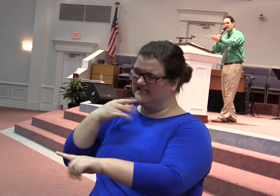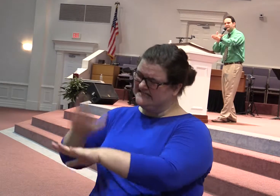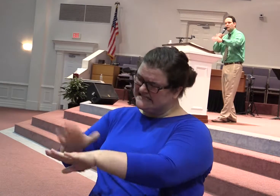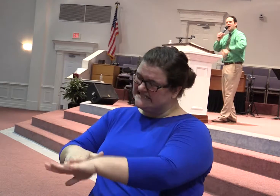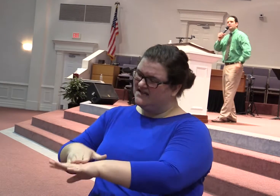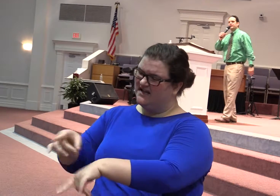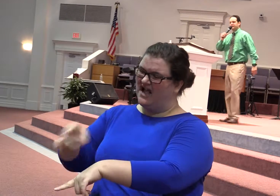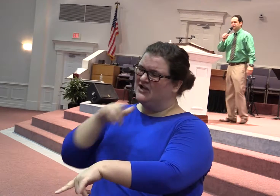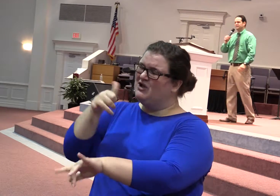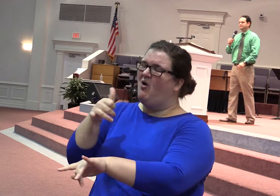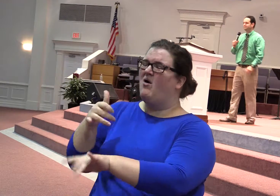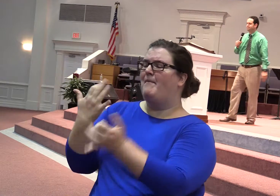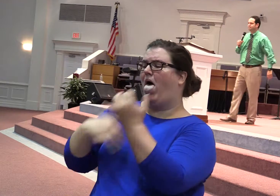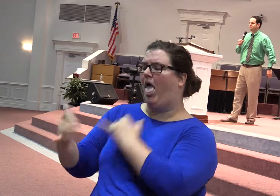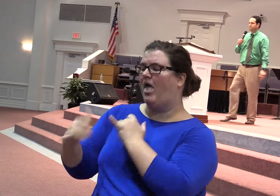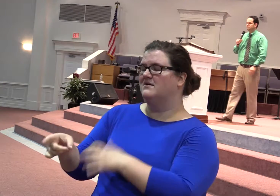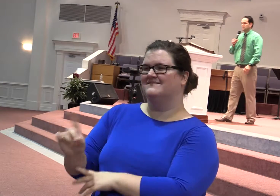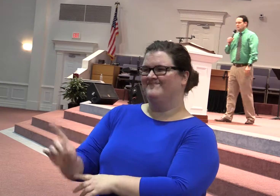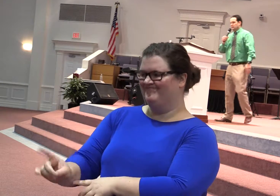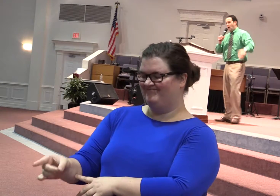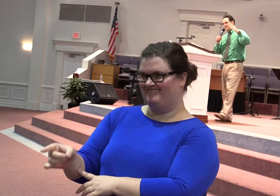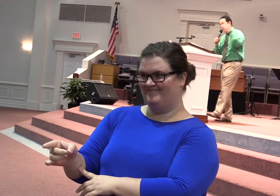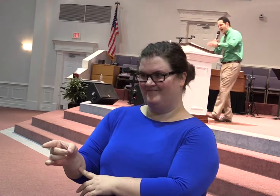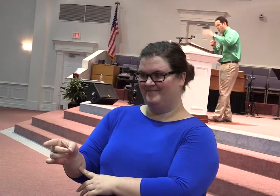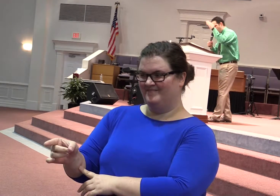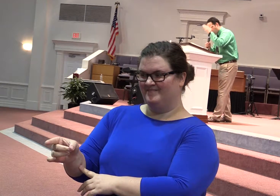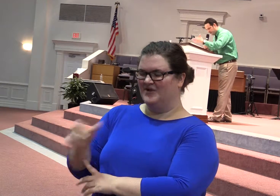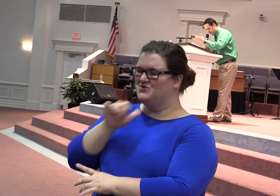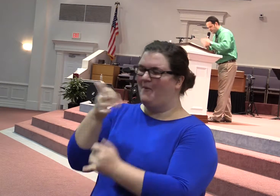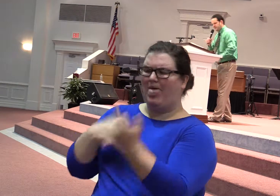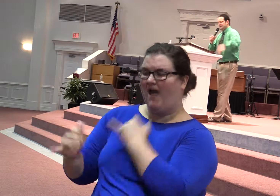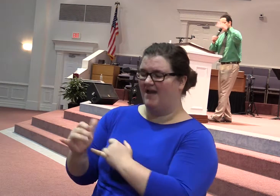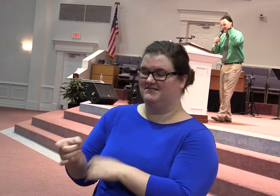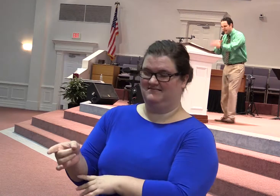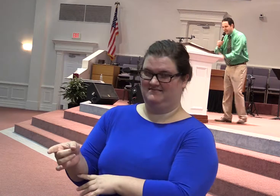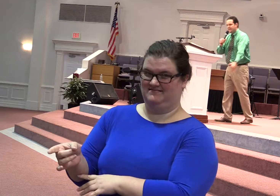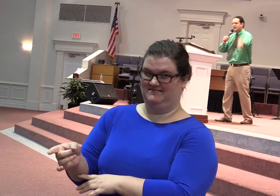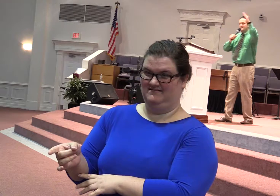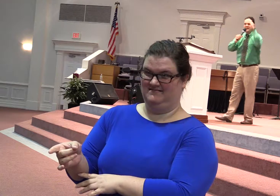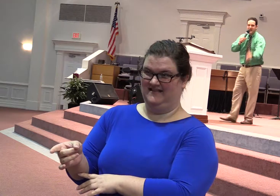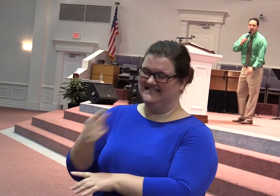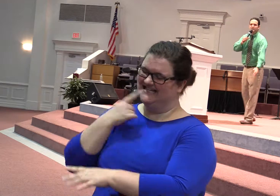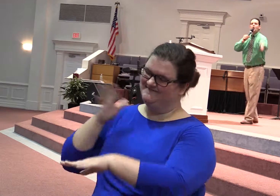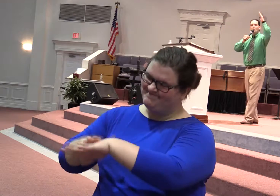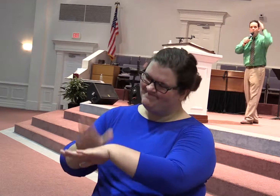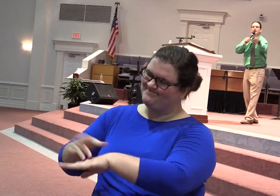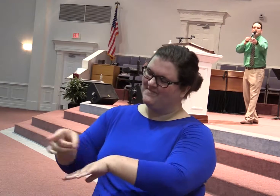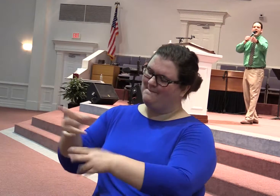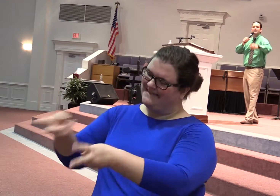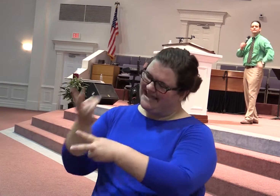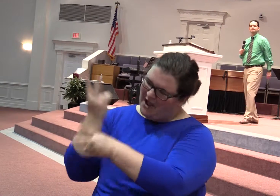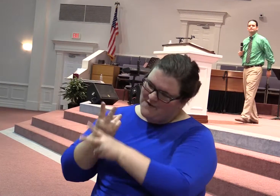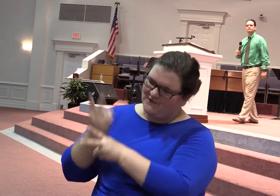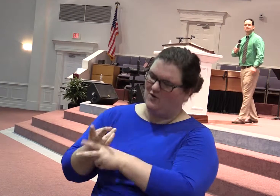Don't mess around with this. Right, right, right. Don't play around with this. Take heed. Be careful. Watch